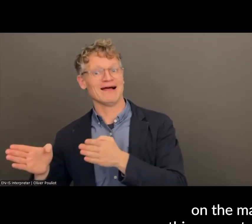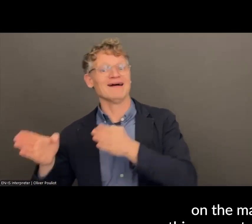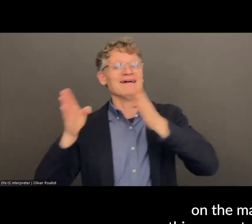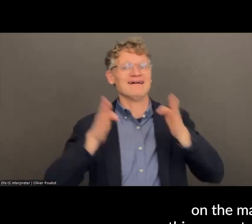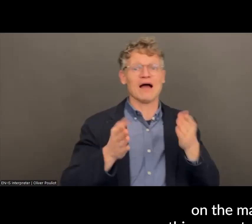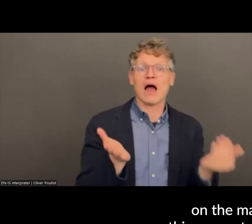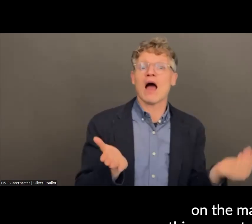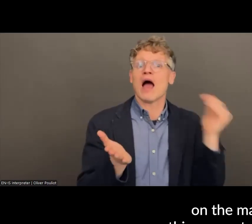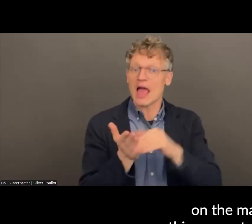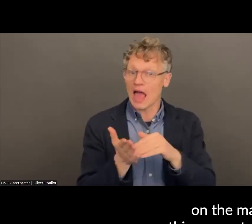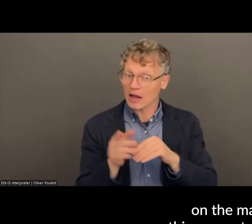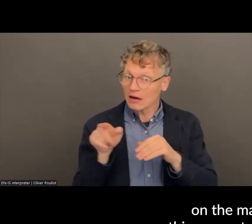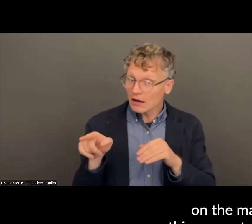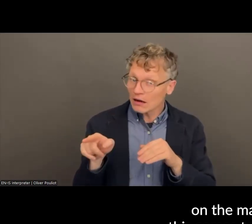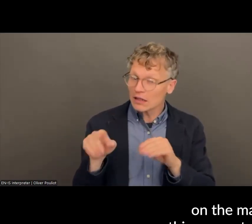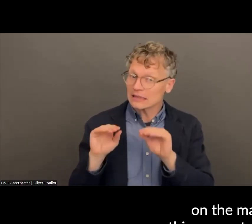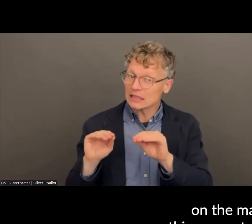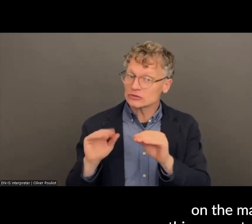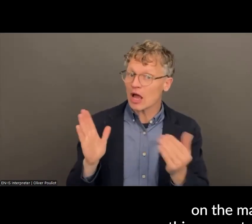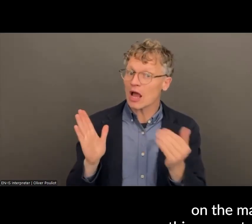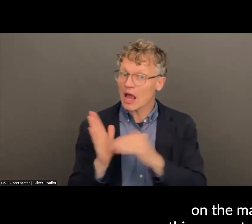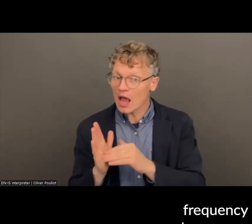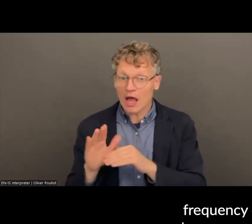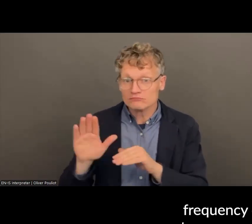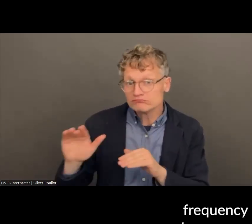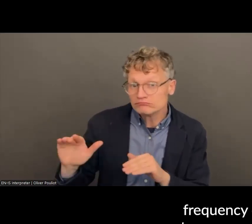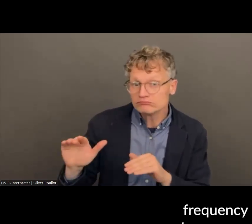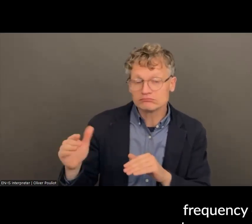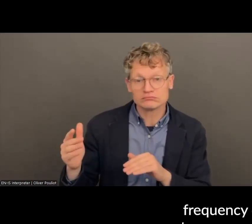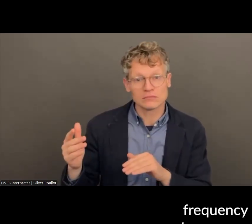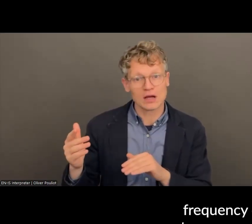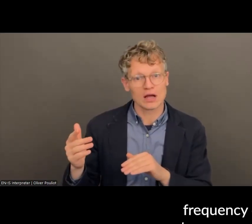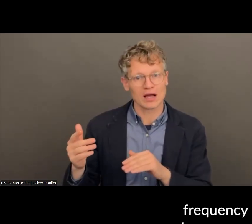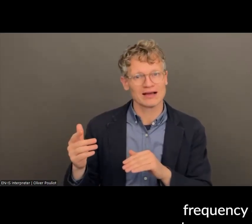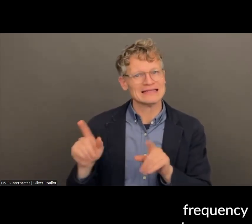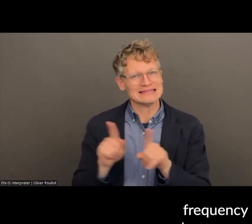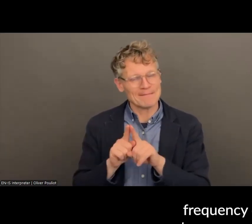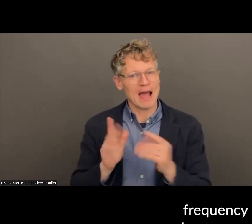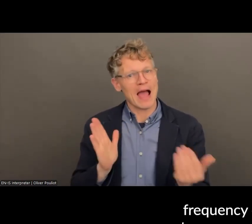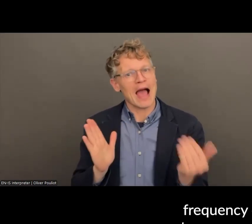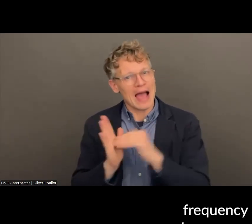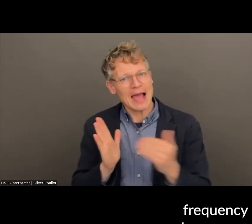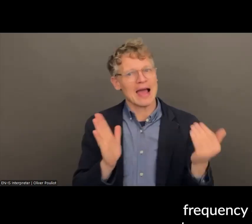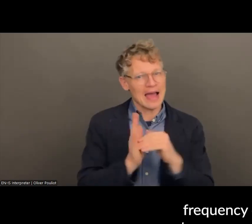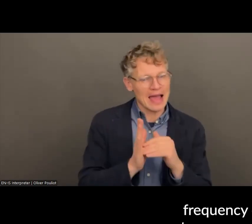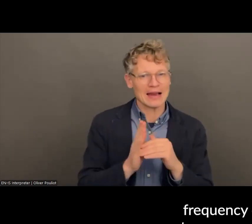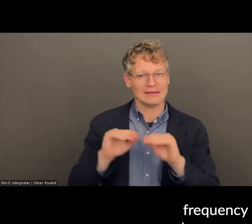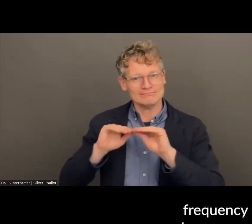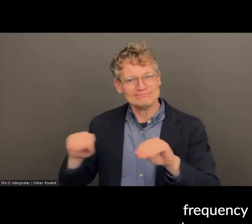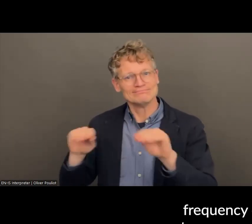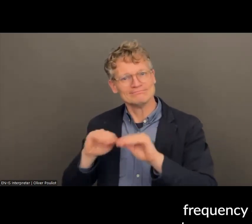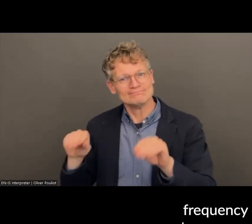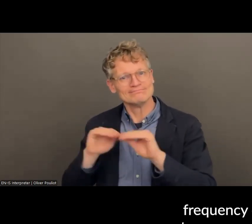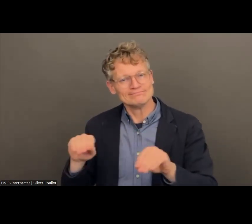micro entrepreneurs, this comes with increasing the frequency of visiting the micro entrepreneurs at